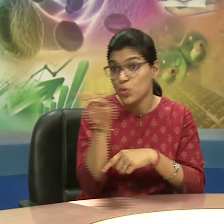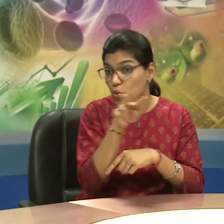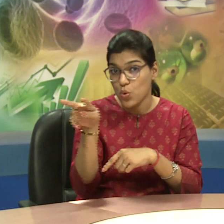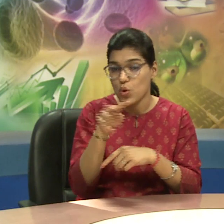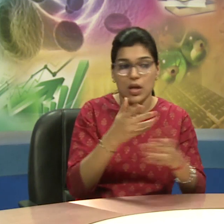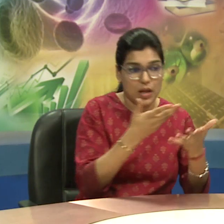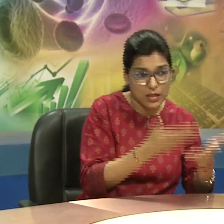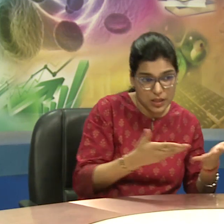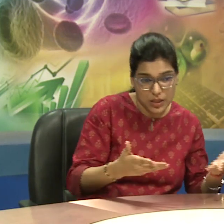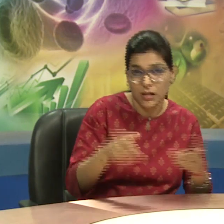distinguish between